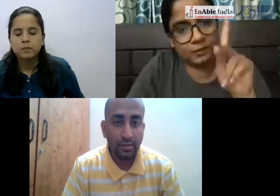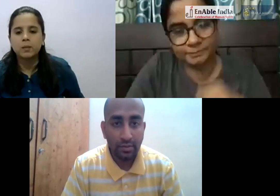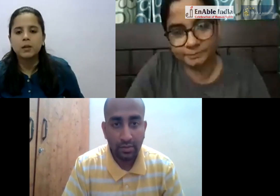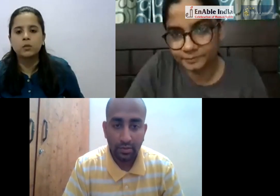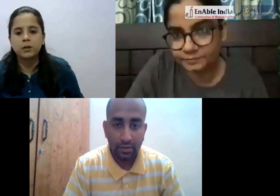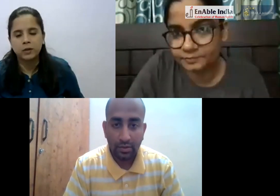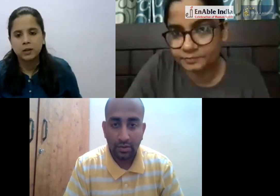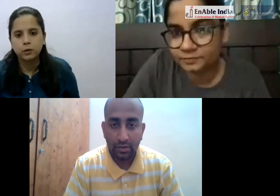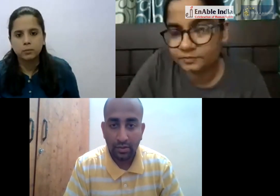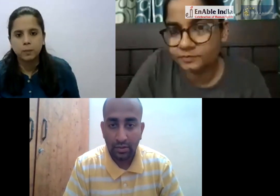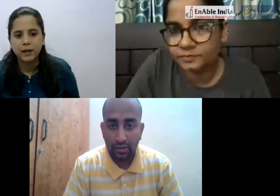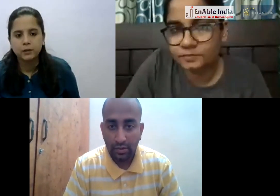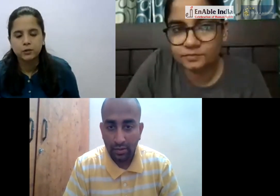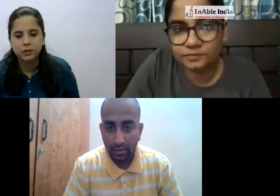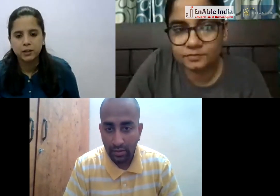Maybe